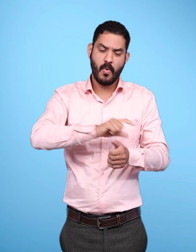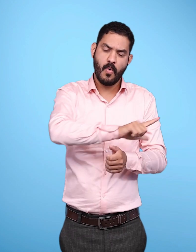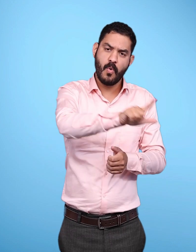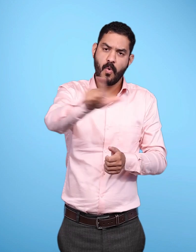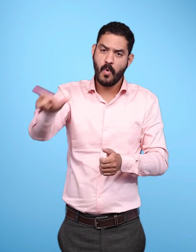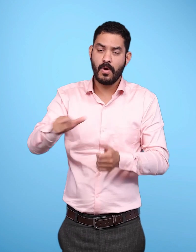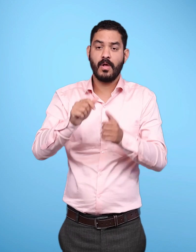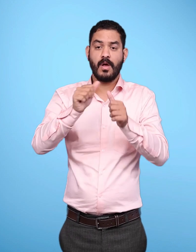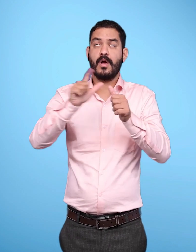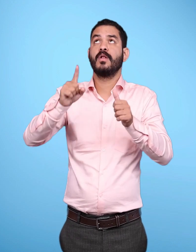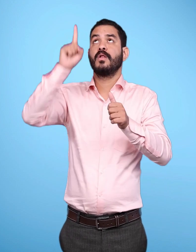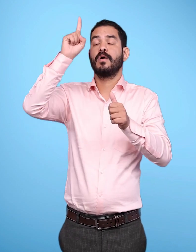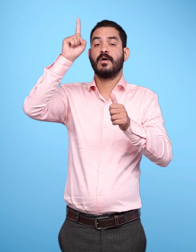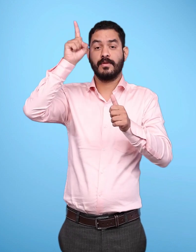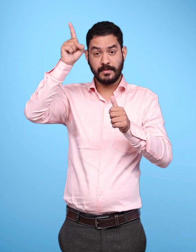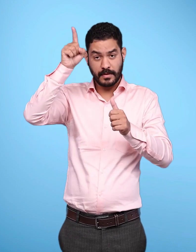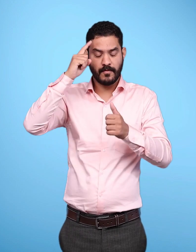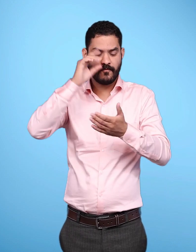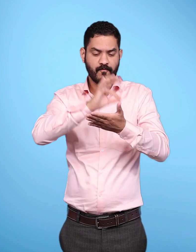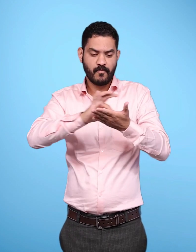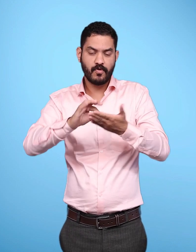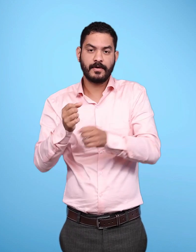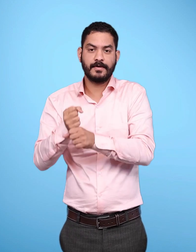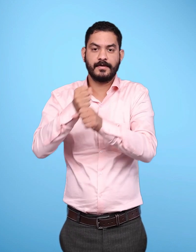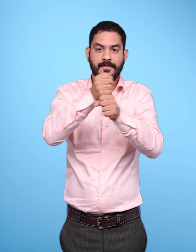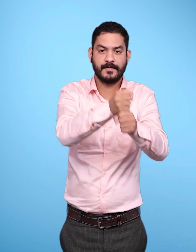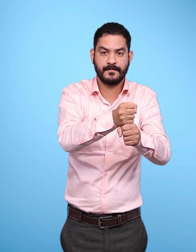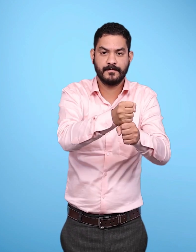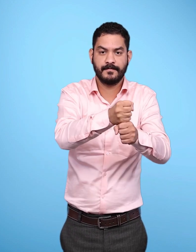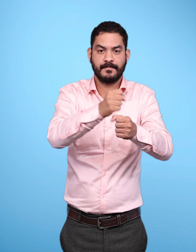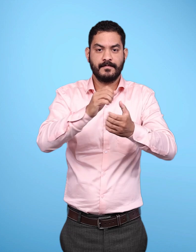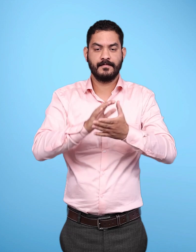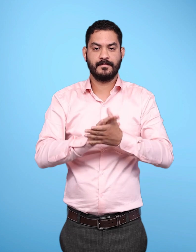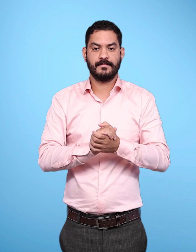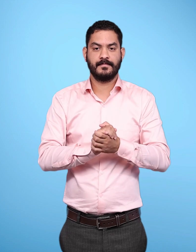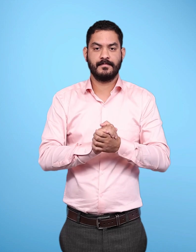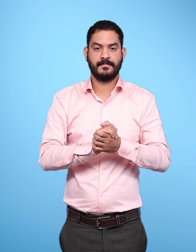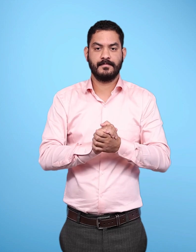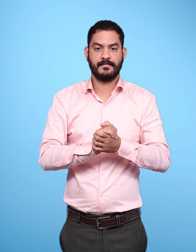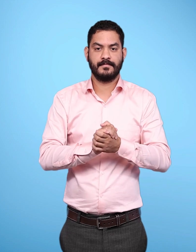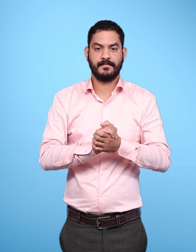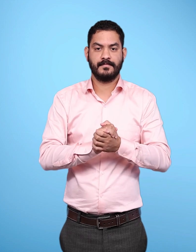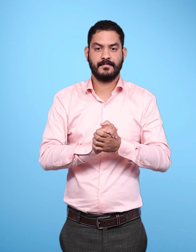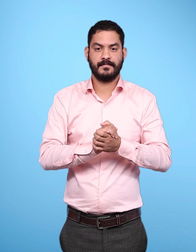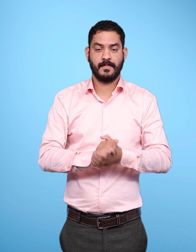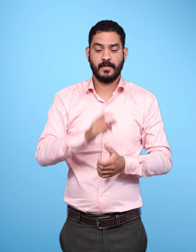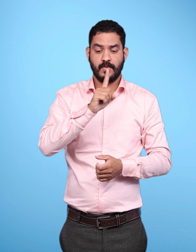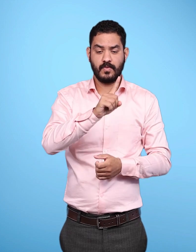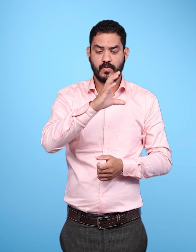remembrance. For them has Allah prepared forgiveness and great reward. Within